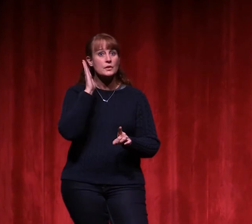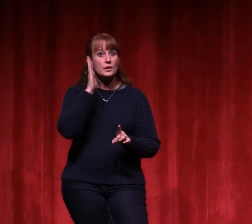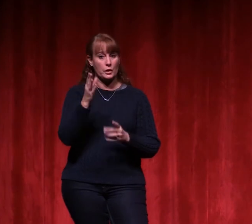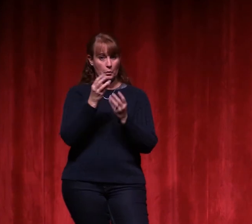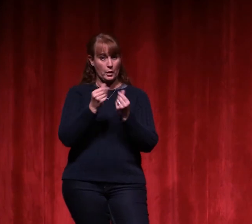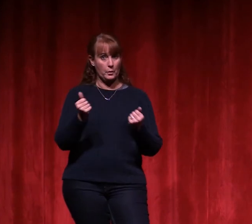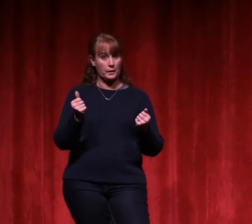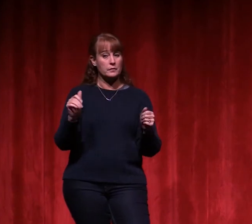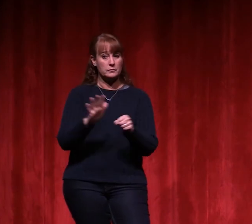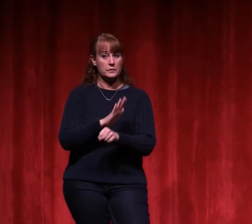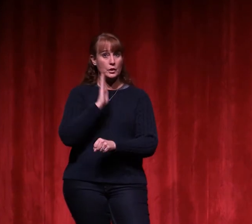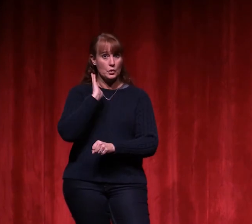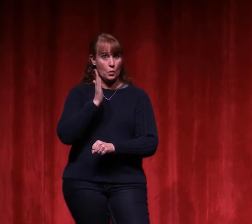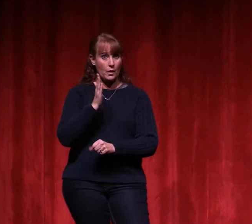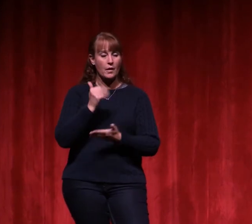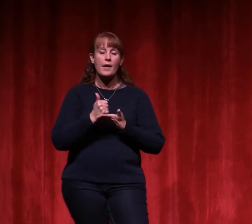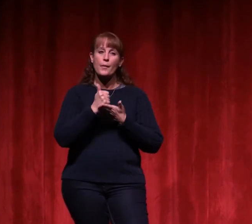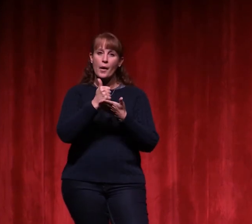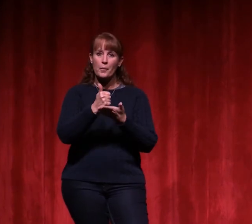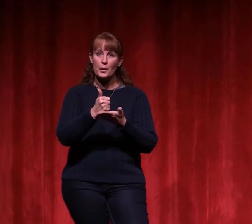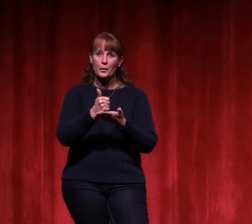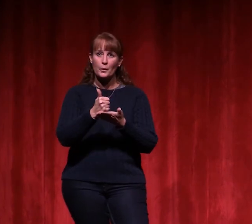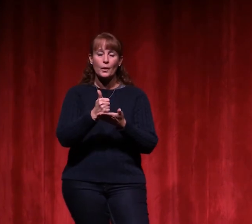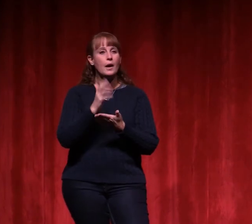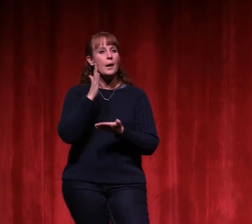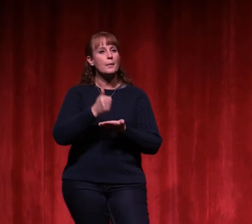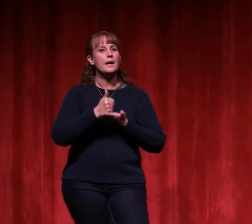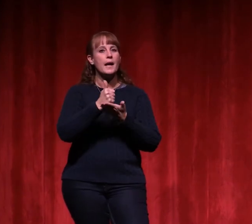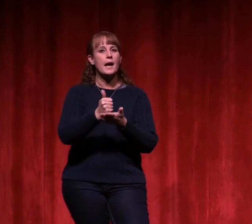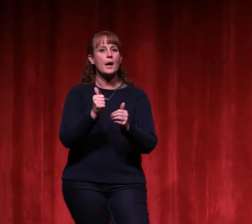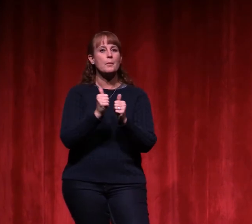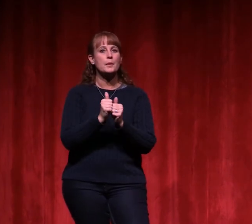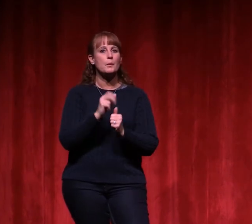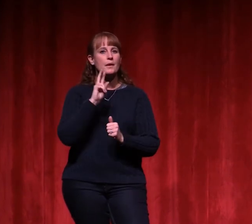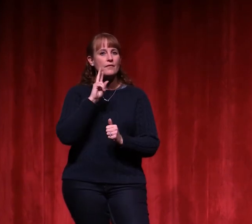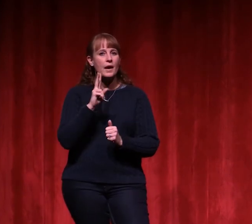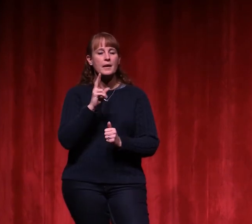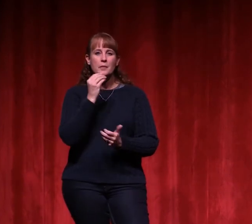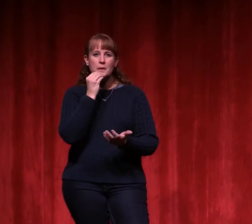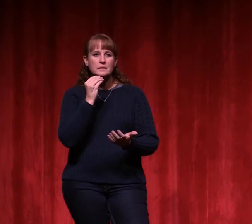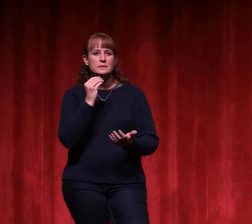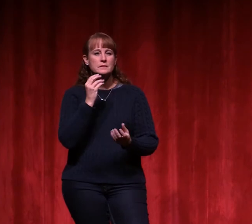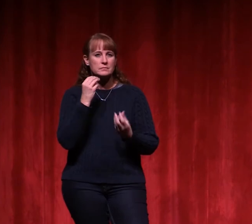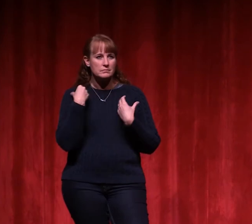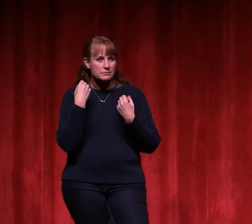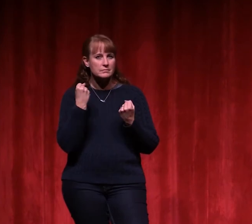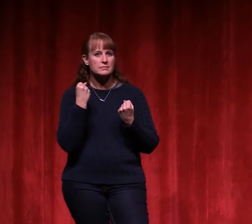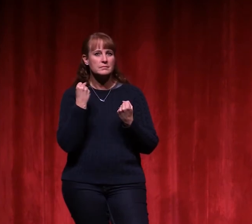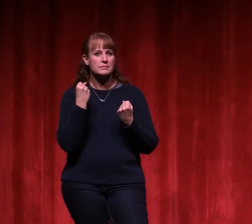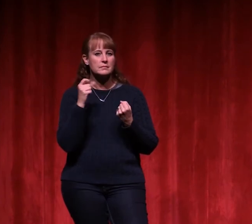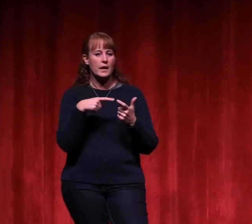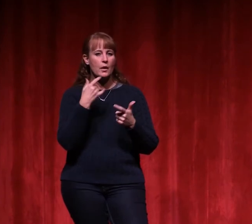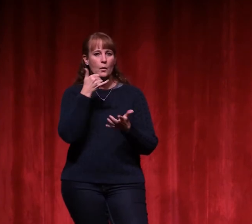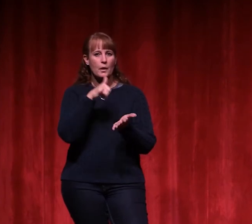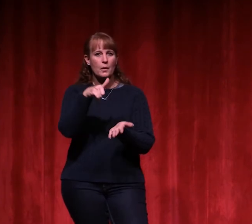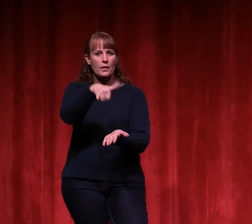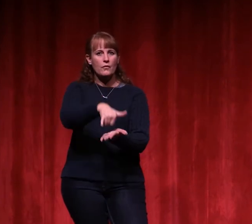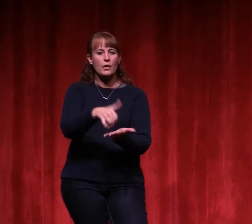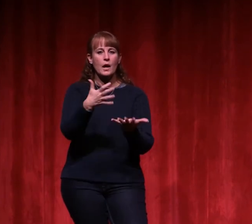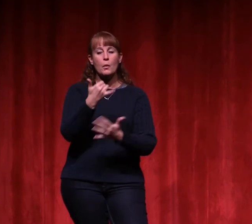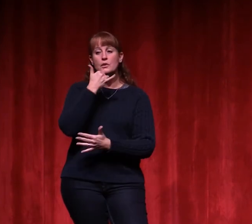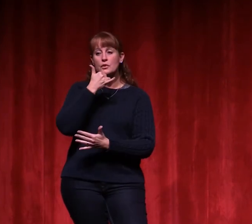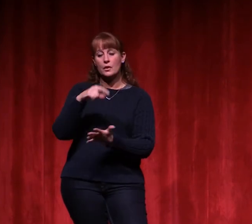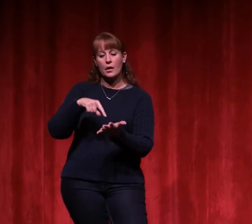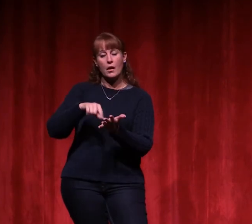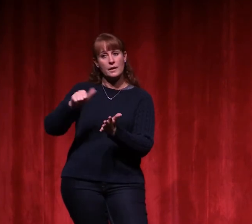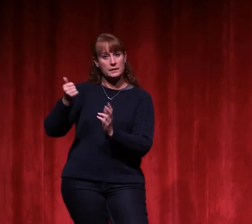recover completely, and I'll help you. I'm going to help you with vitamins and minerals. And when we get off the phone, I want you to call